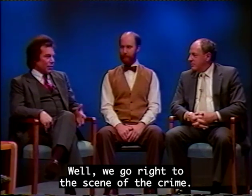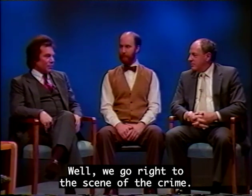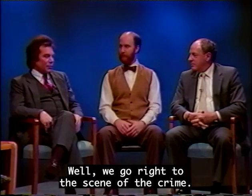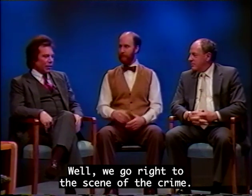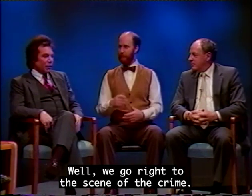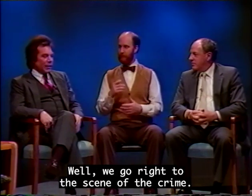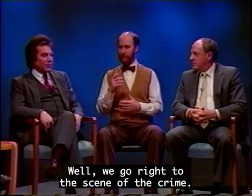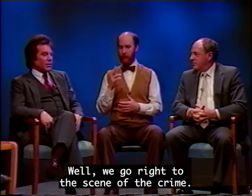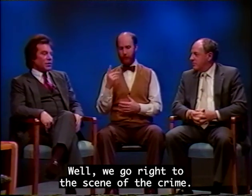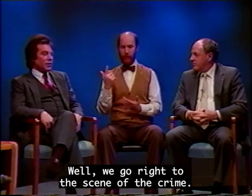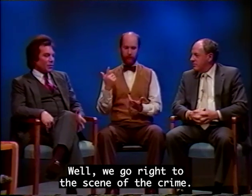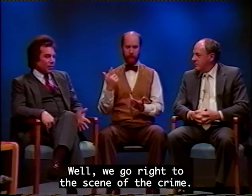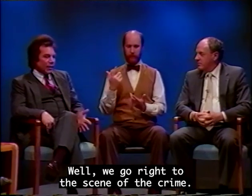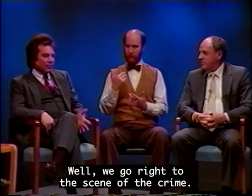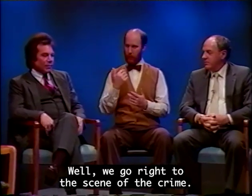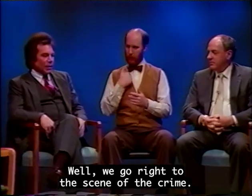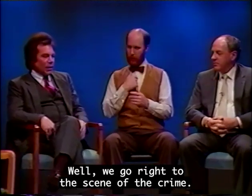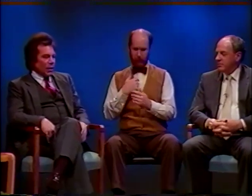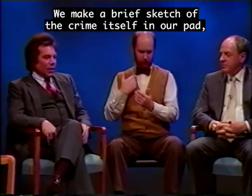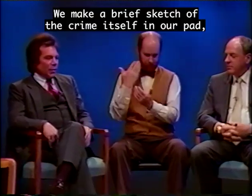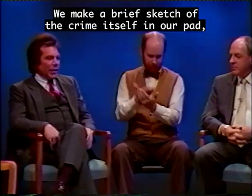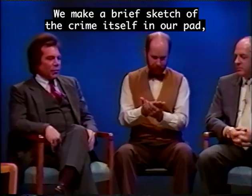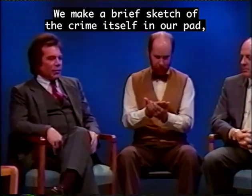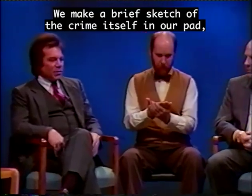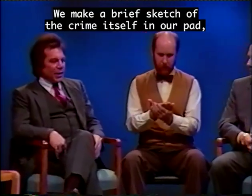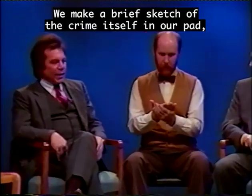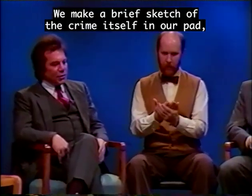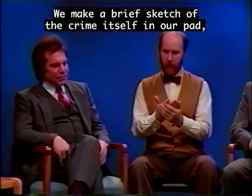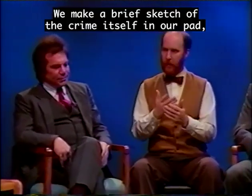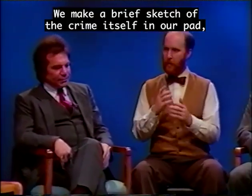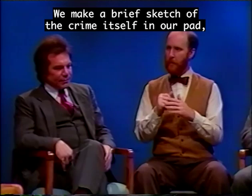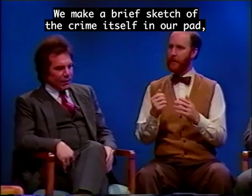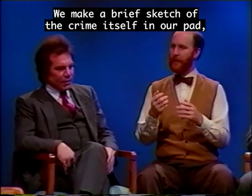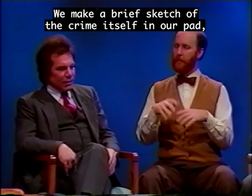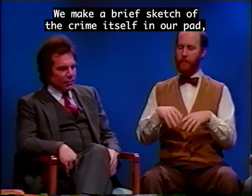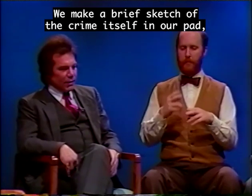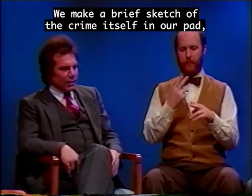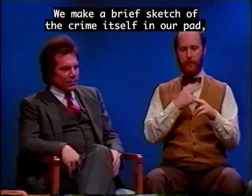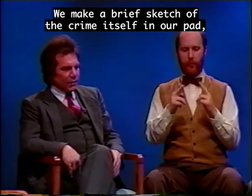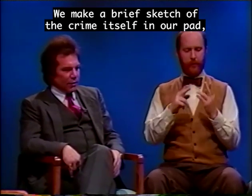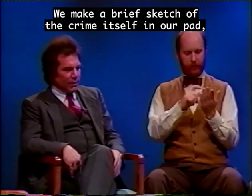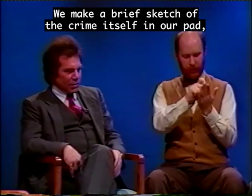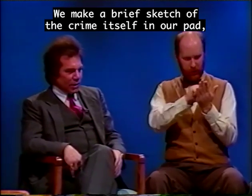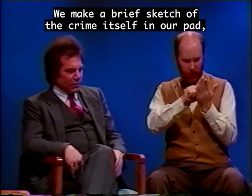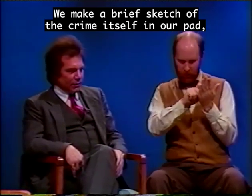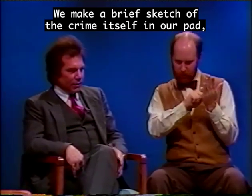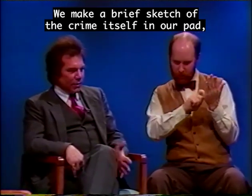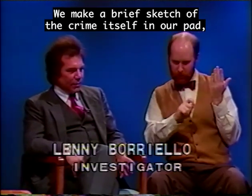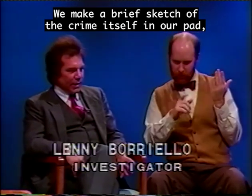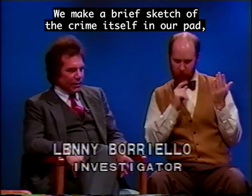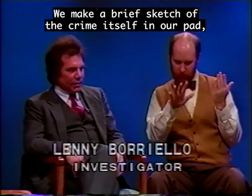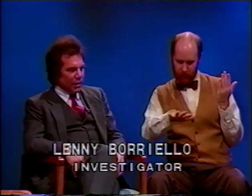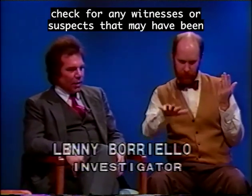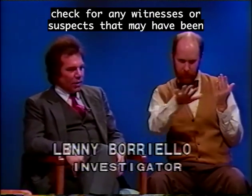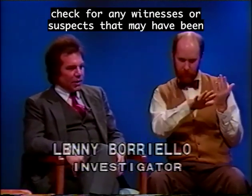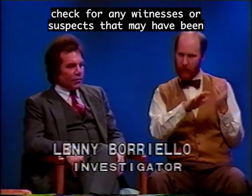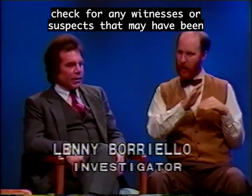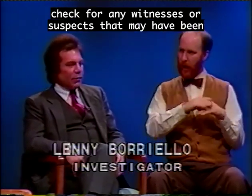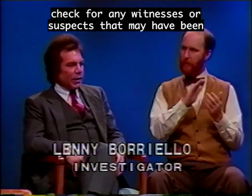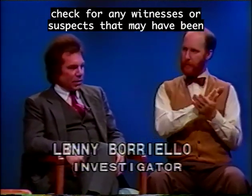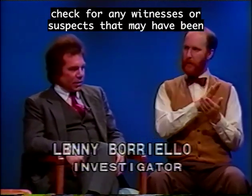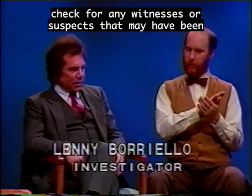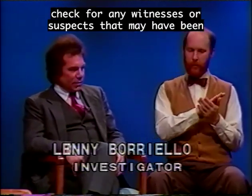Well, we go right to the scene of the crime. We make a brief sketch of the crime itself in our pad,